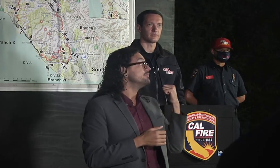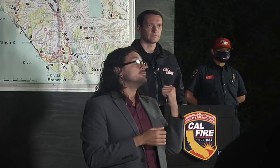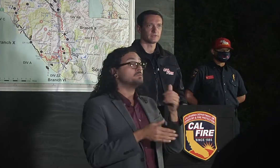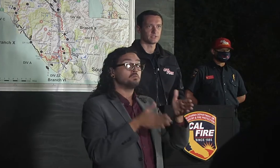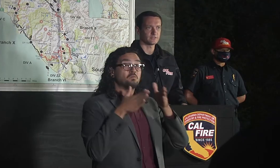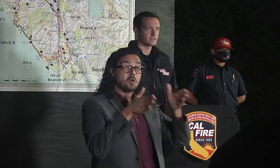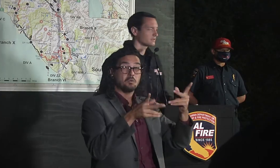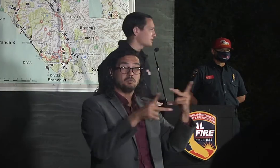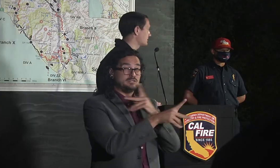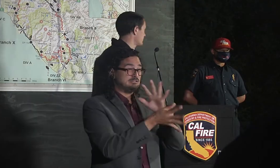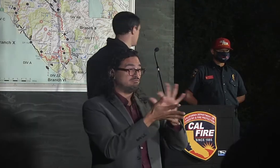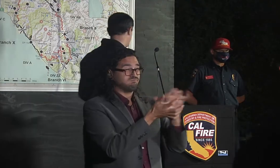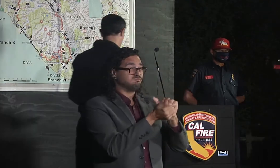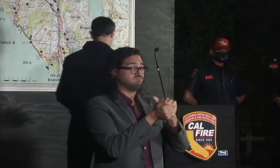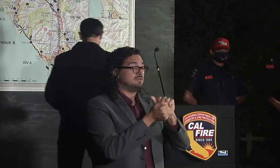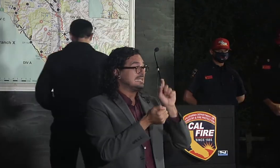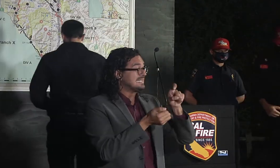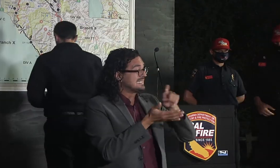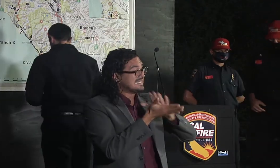need cleanup? GC.